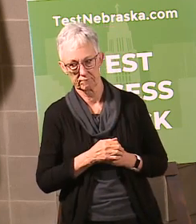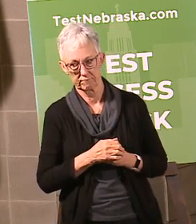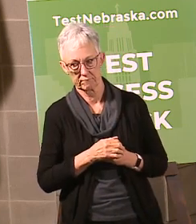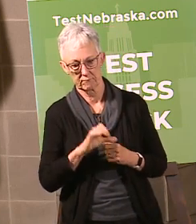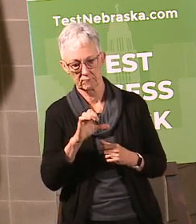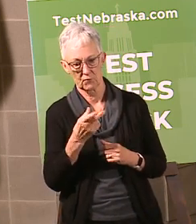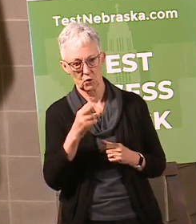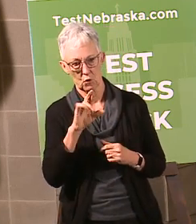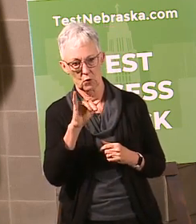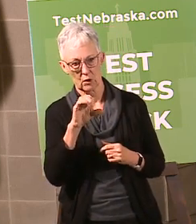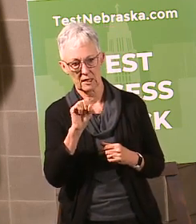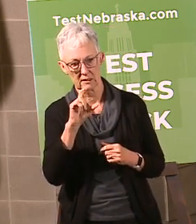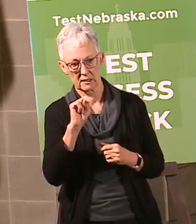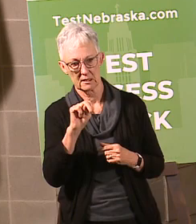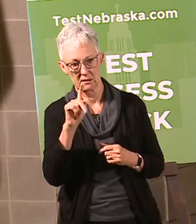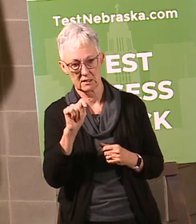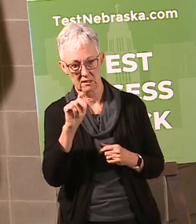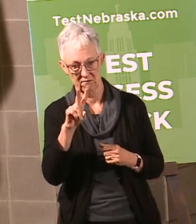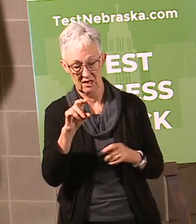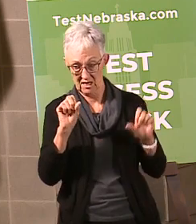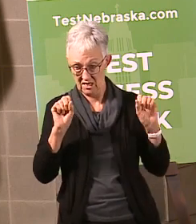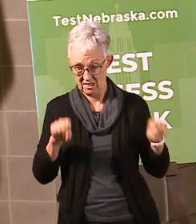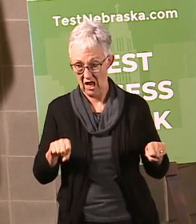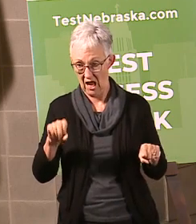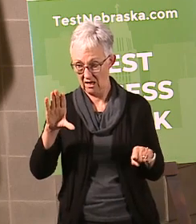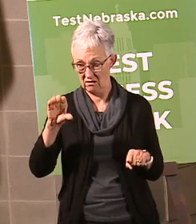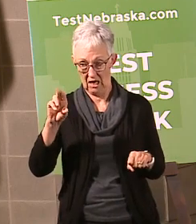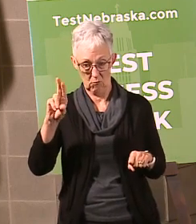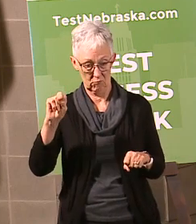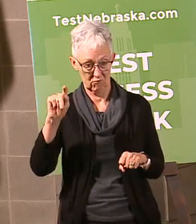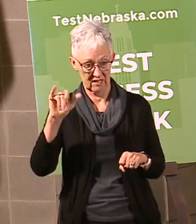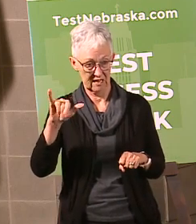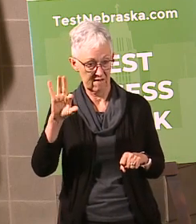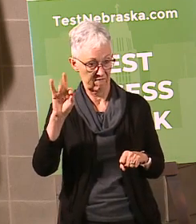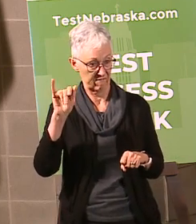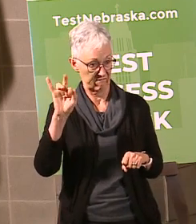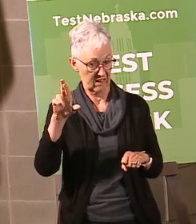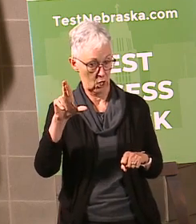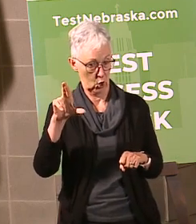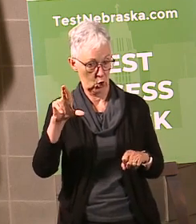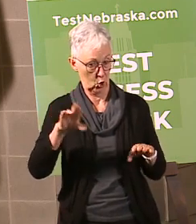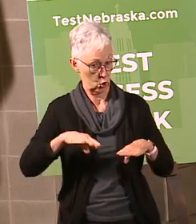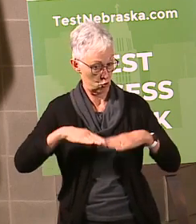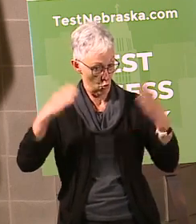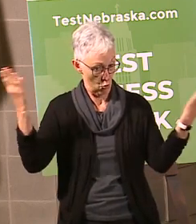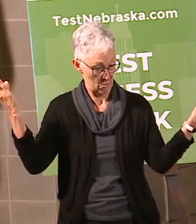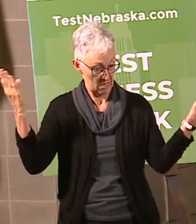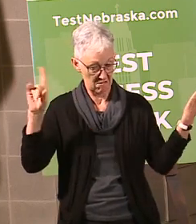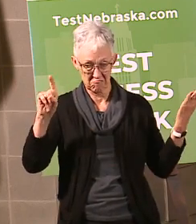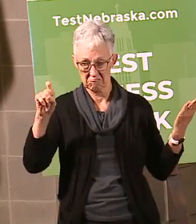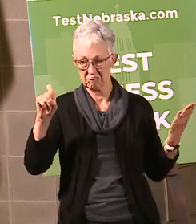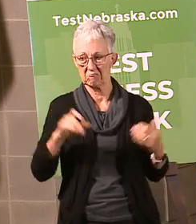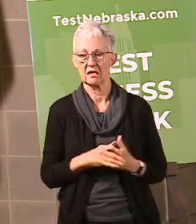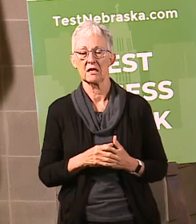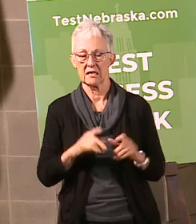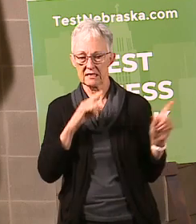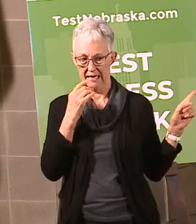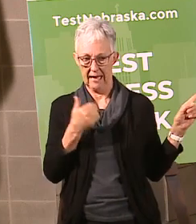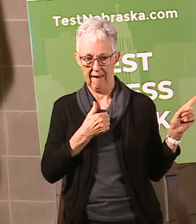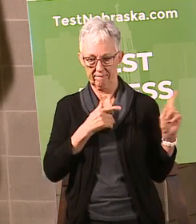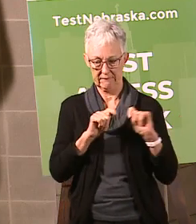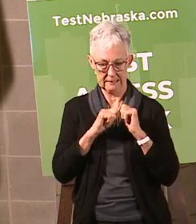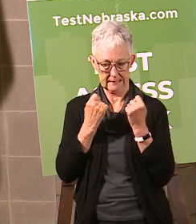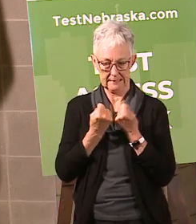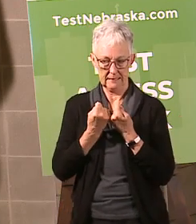to know if county fairs can go on. Chris from NTV wants to know if county fairs can go on. Again, we've got a team that's put together that's